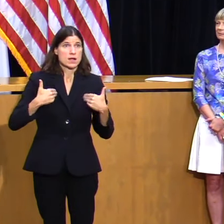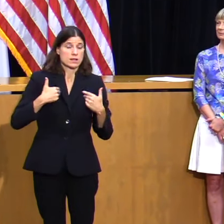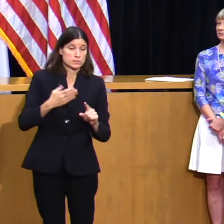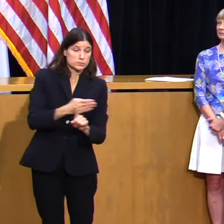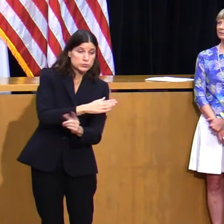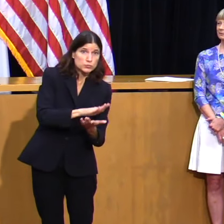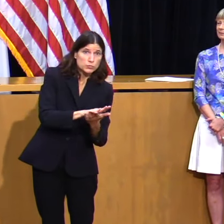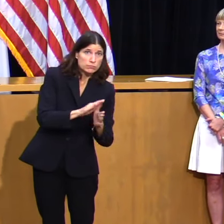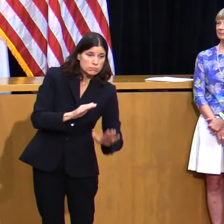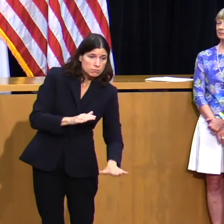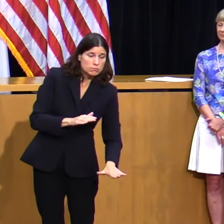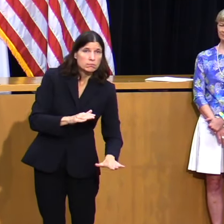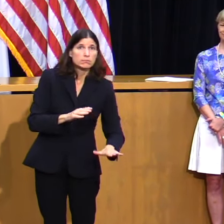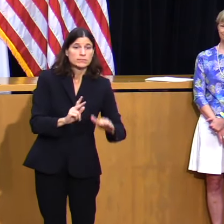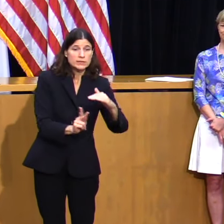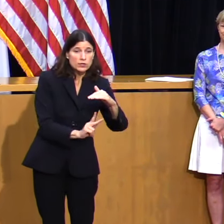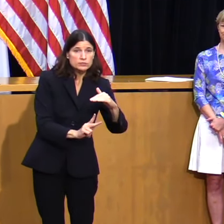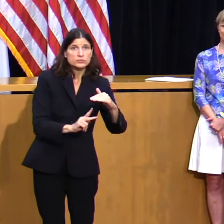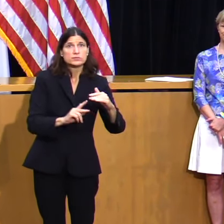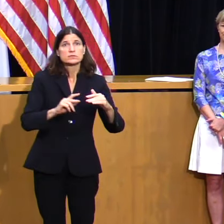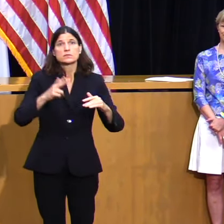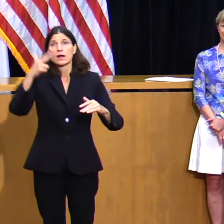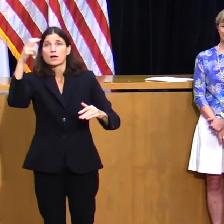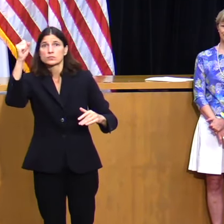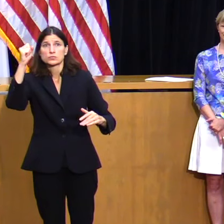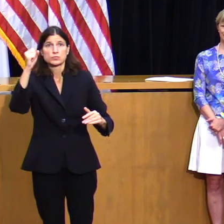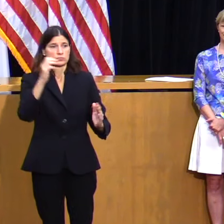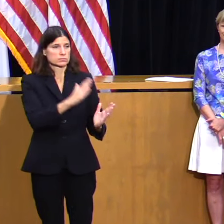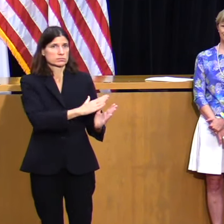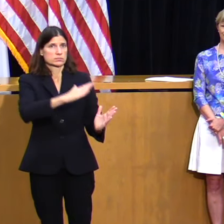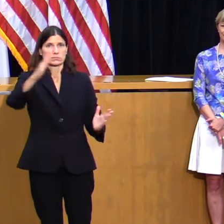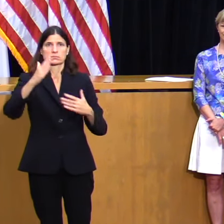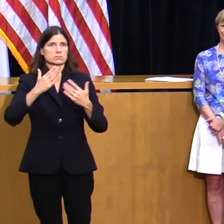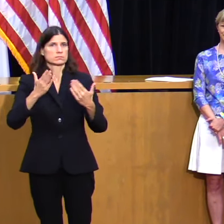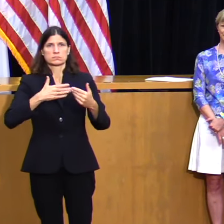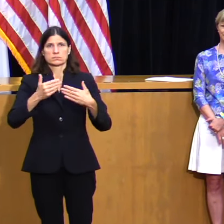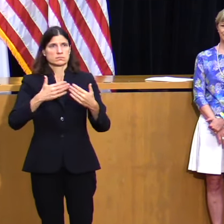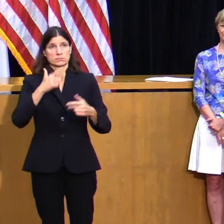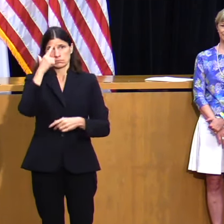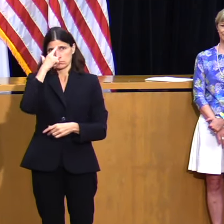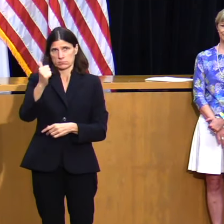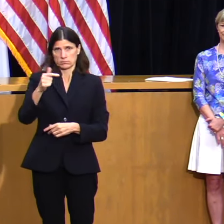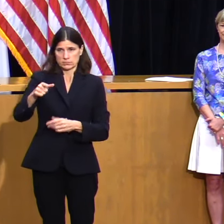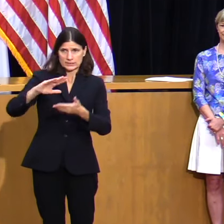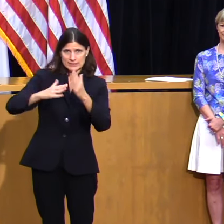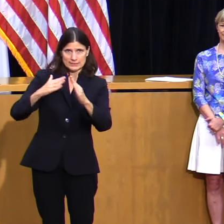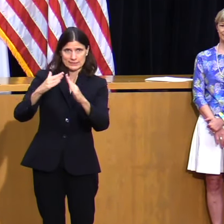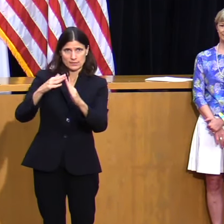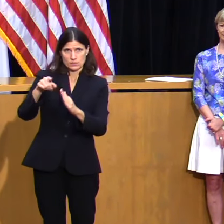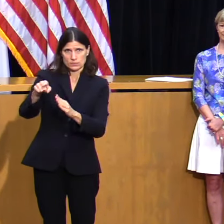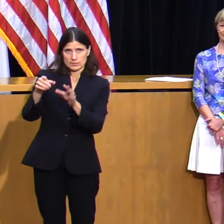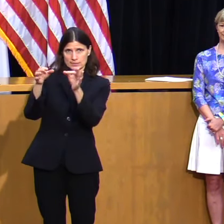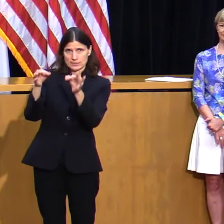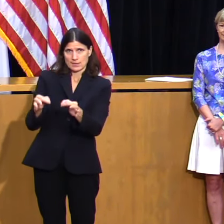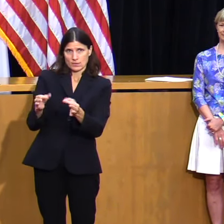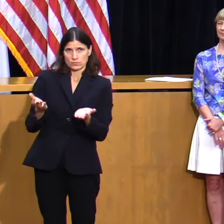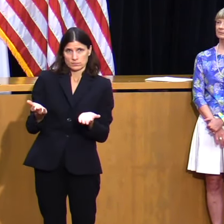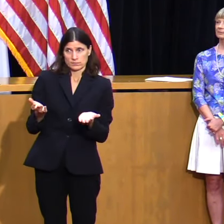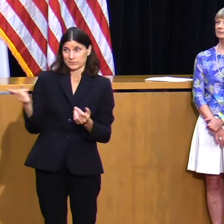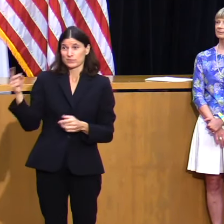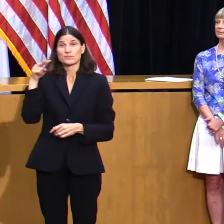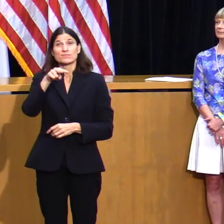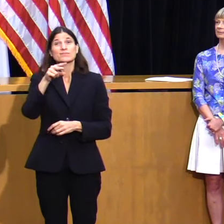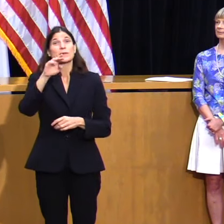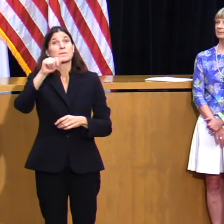they can, especially if they're in those 300 plus communities that have very limited COVID exposure in the first place, that they